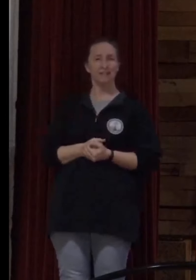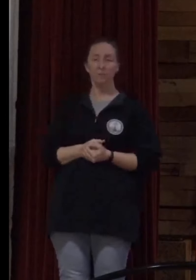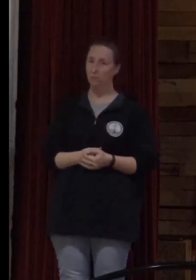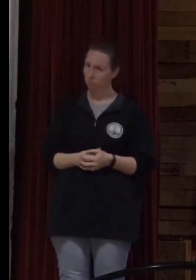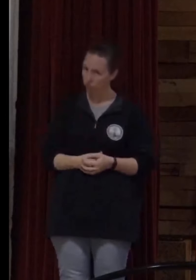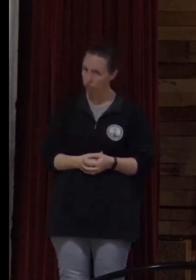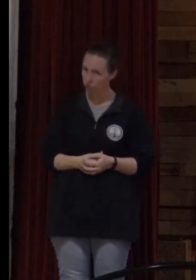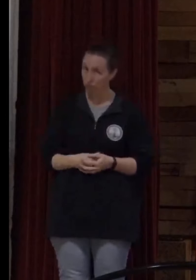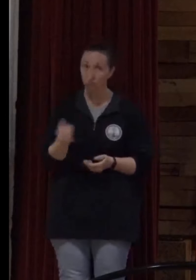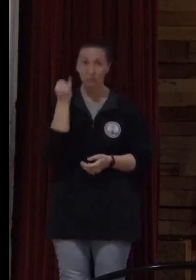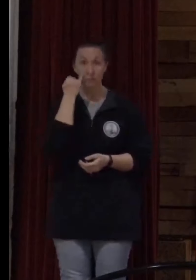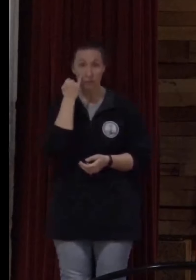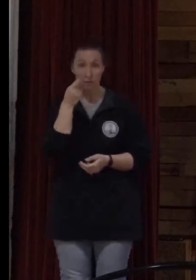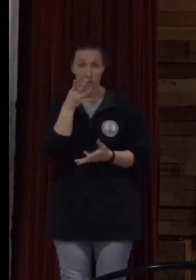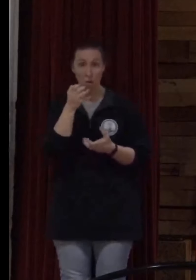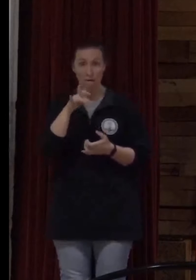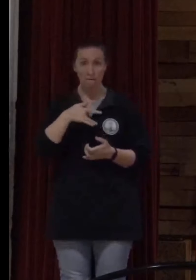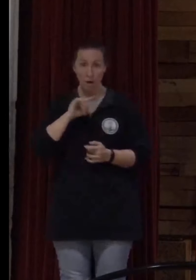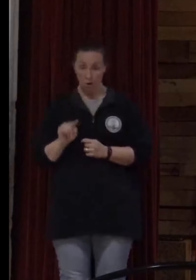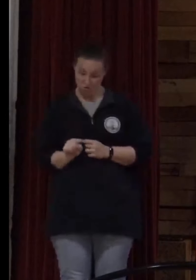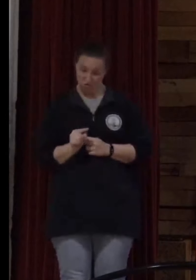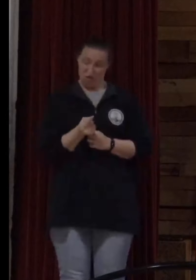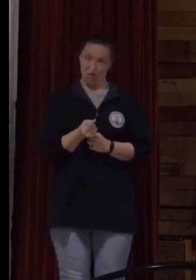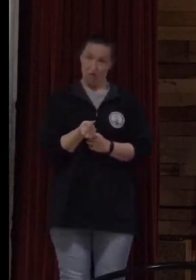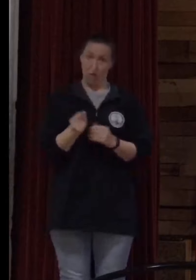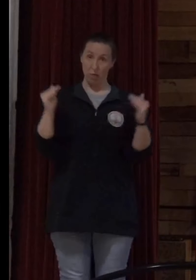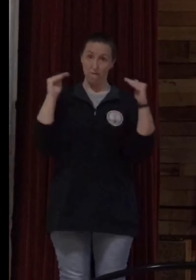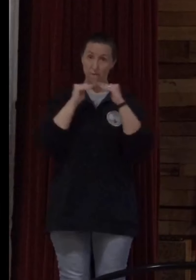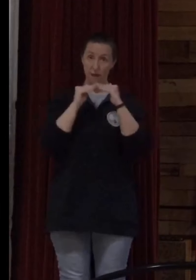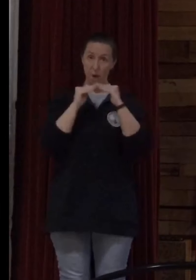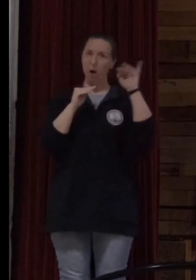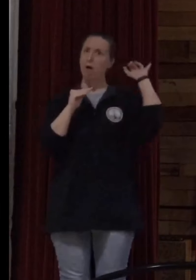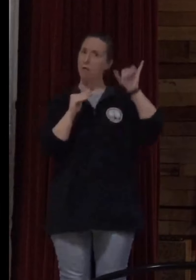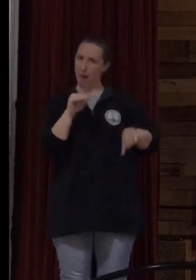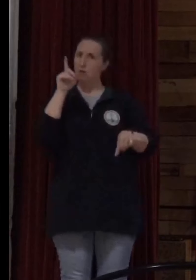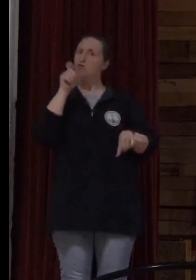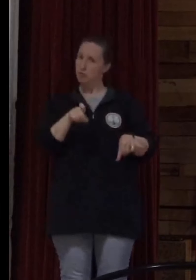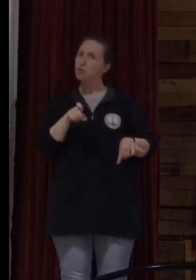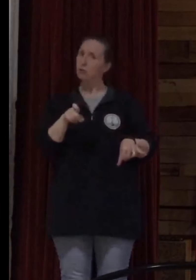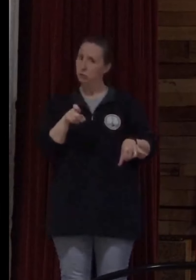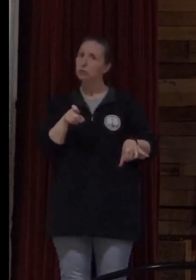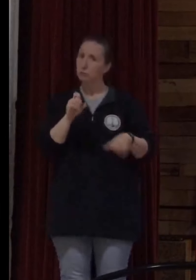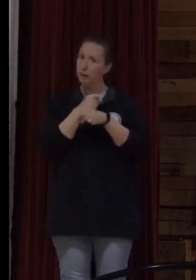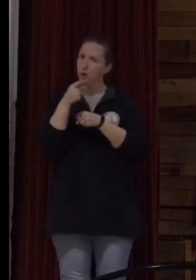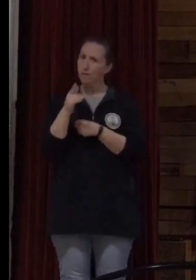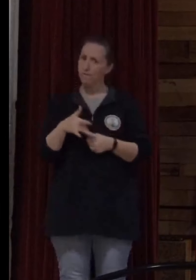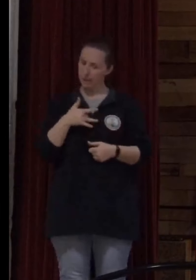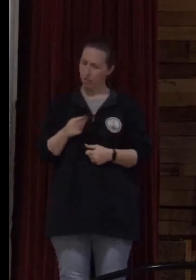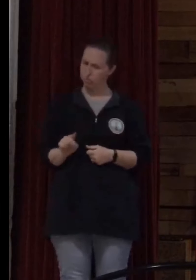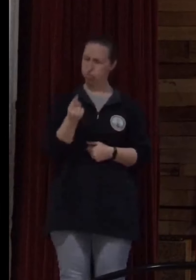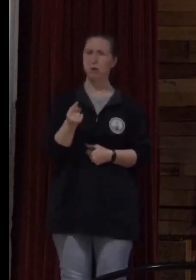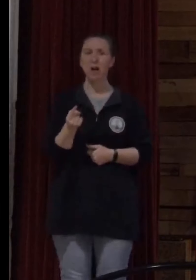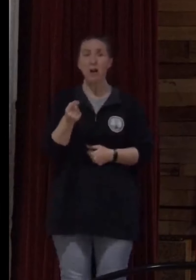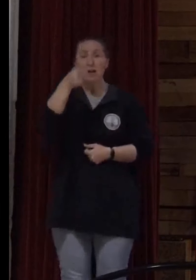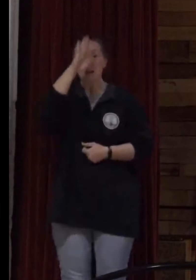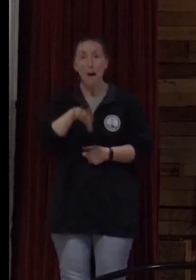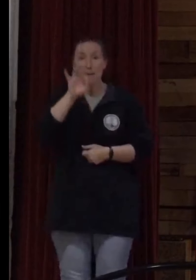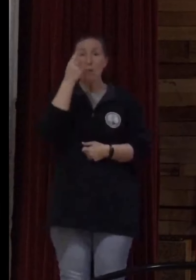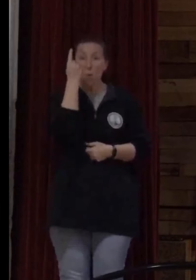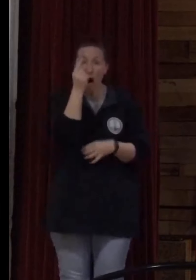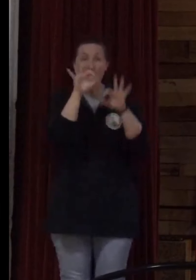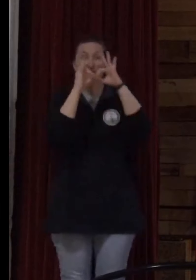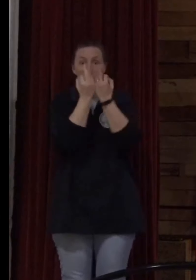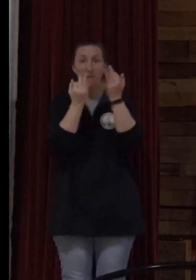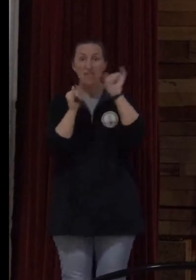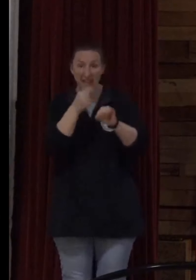If you want to be offended by fairness, this should do it for you. God chose one family? Are you kidding me?